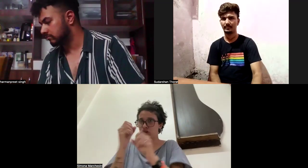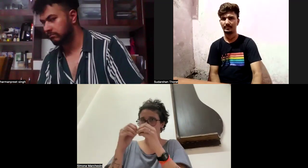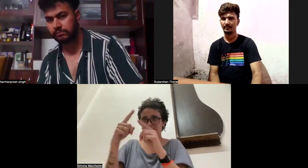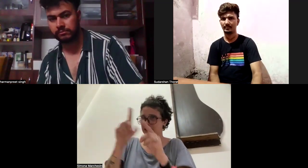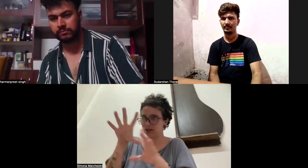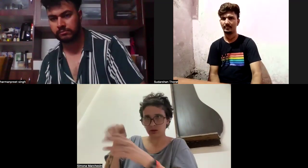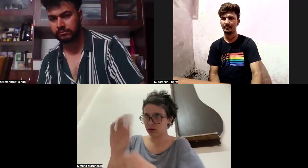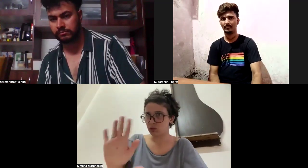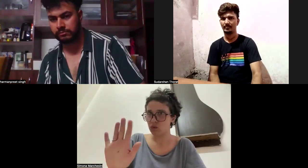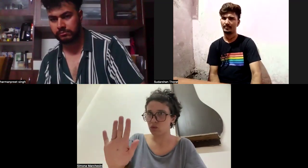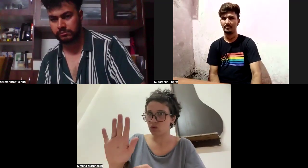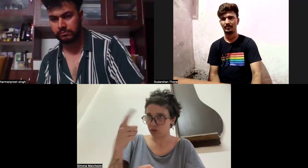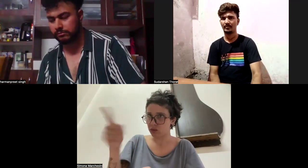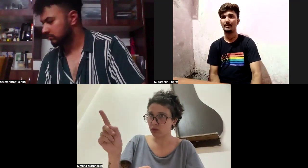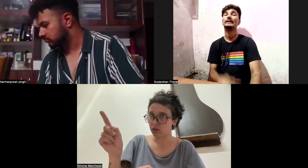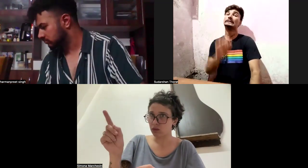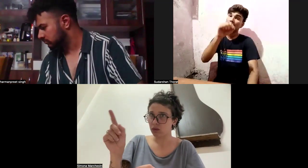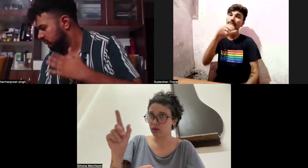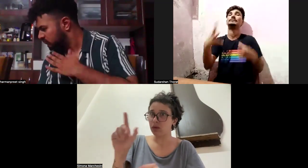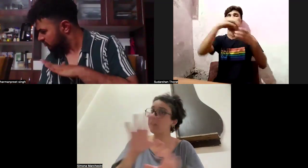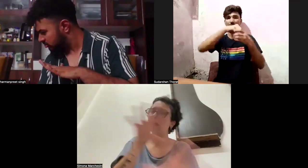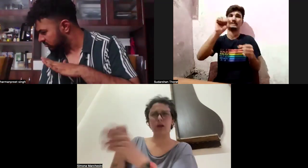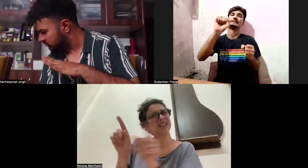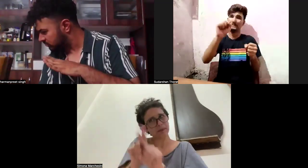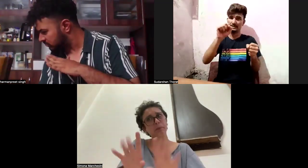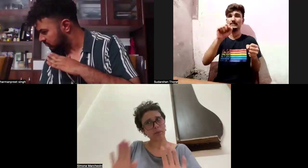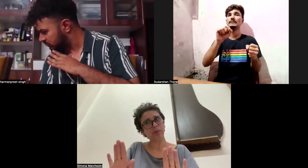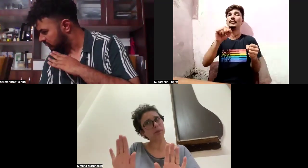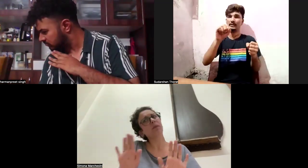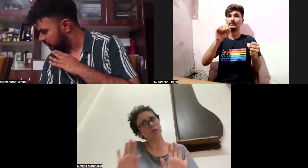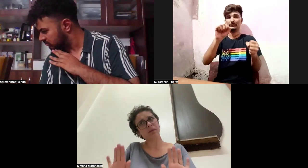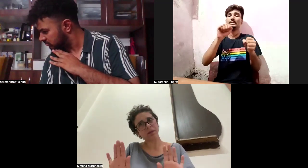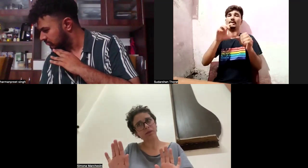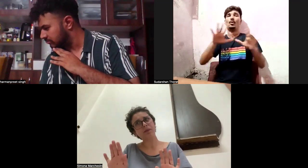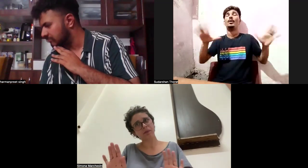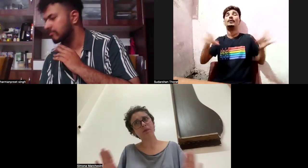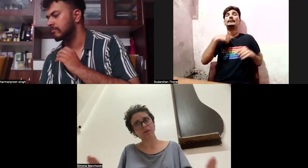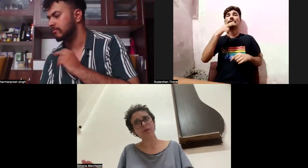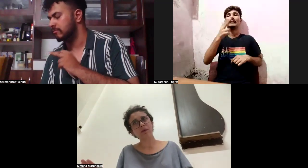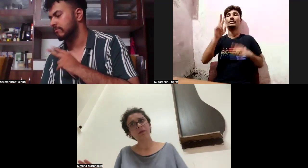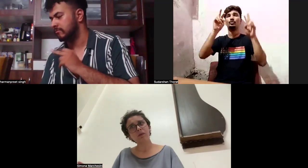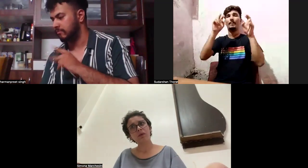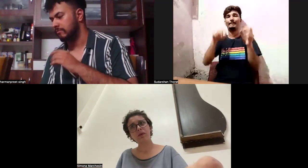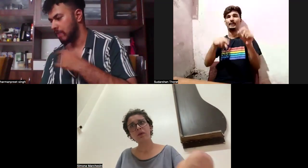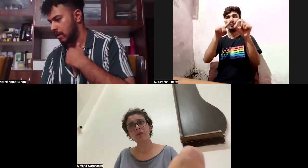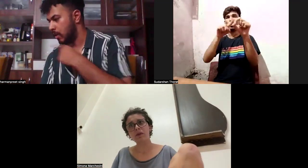So Hidyata, are they the same as Hijra community? Are they part of the transgender community?